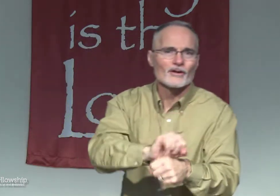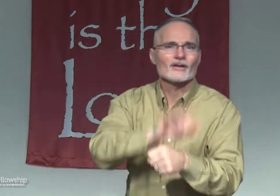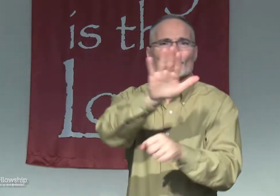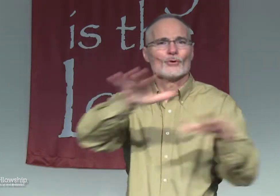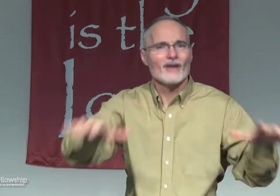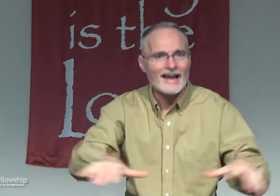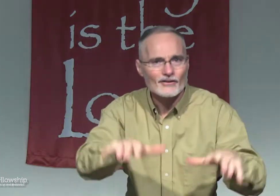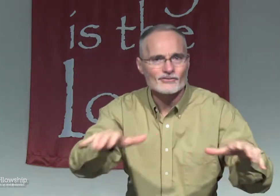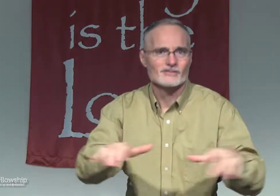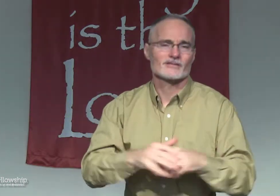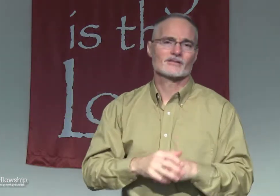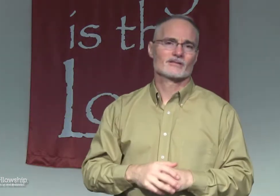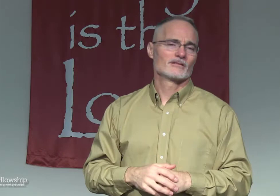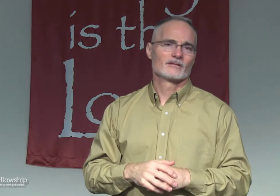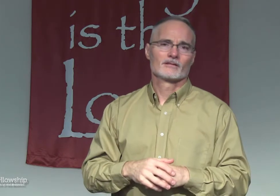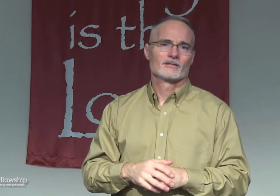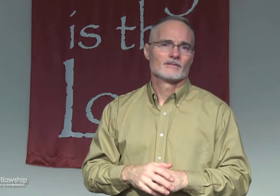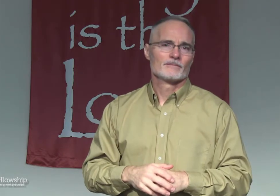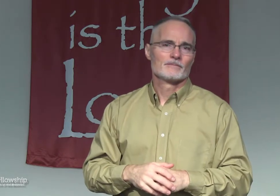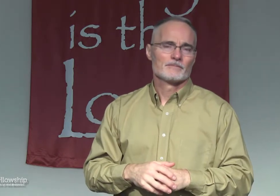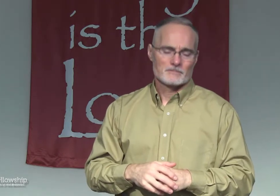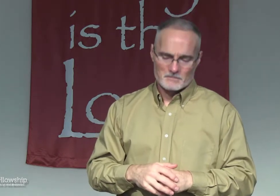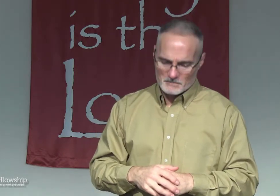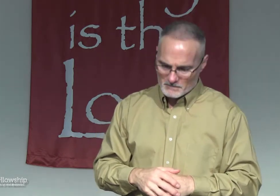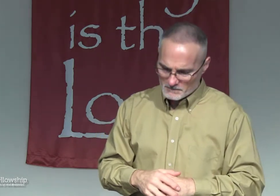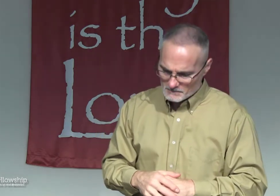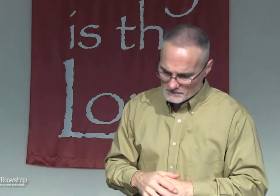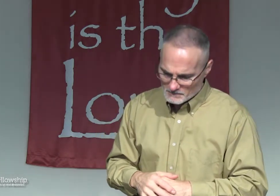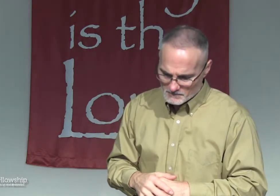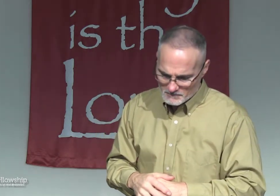for your sins. It has nothing to do with your work and your actions.